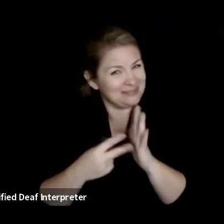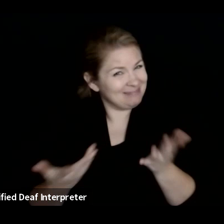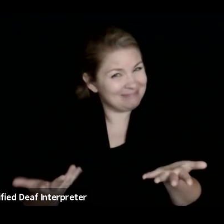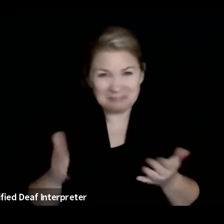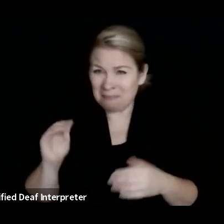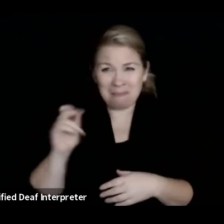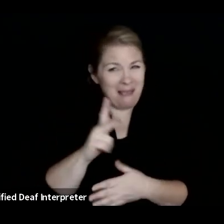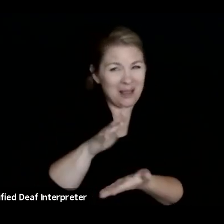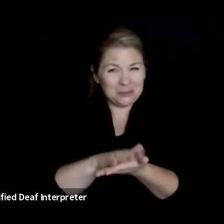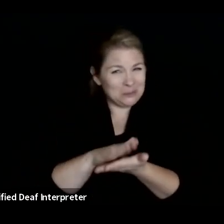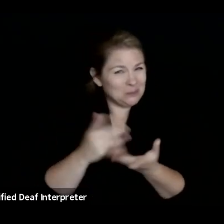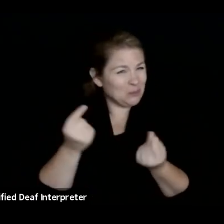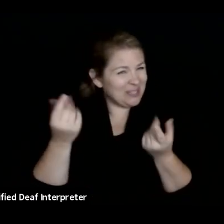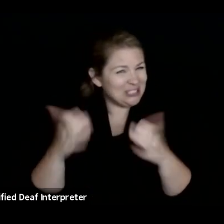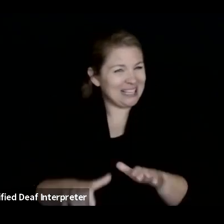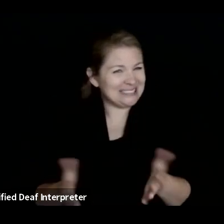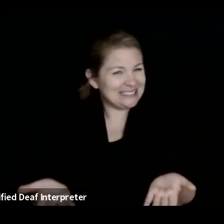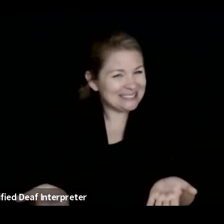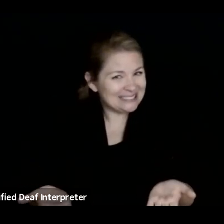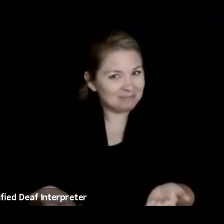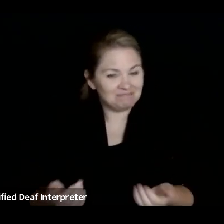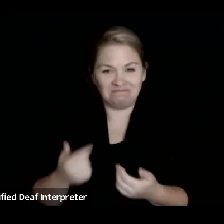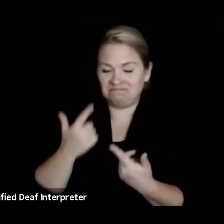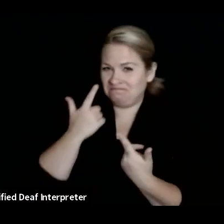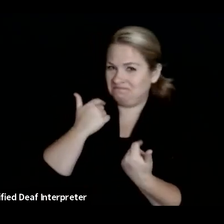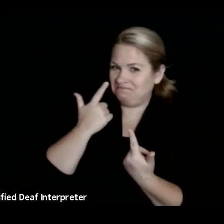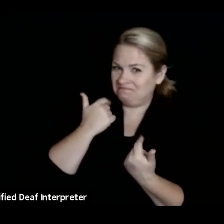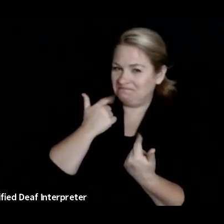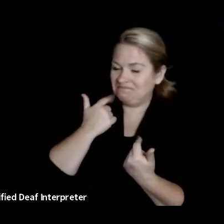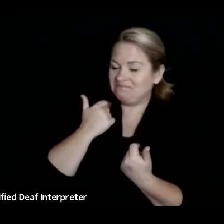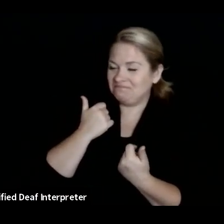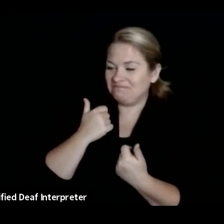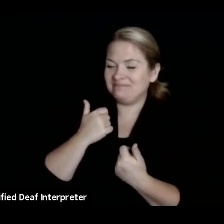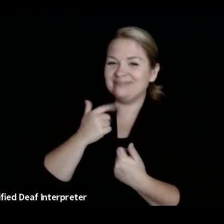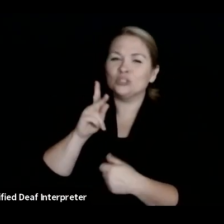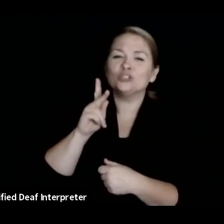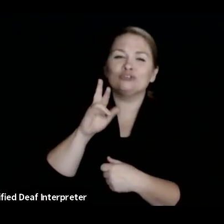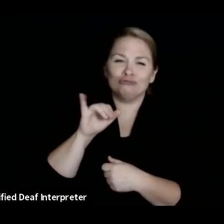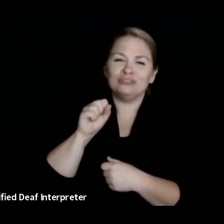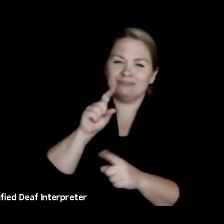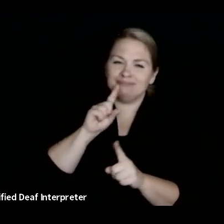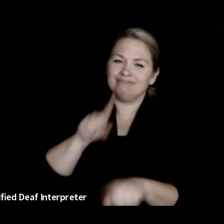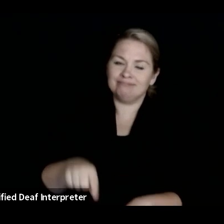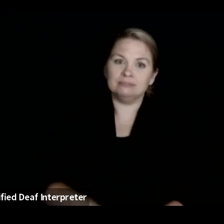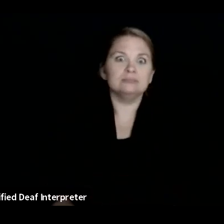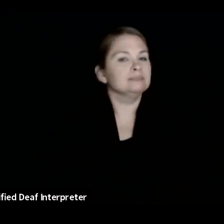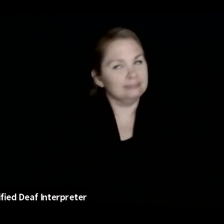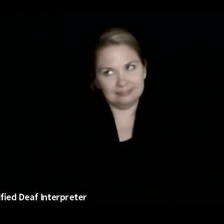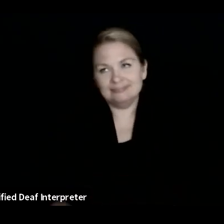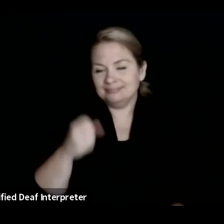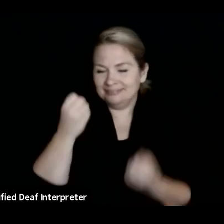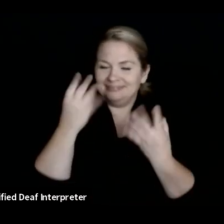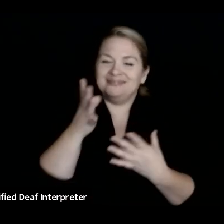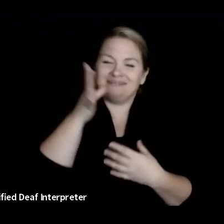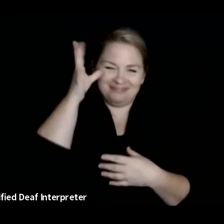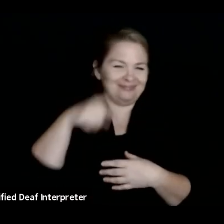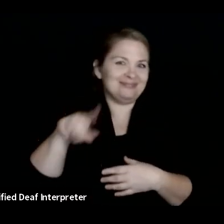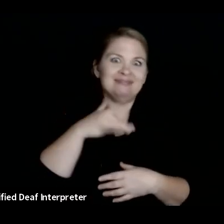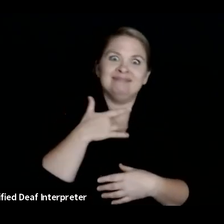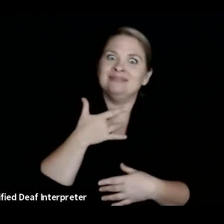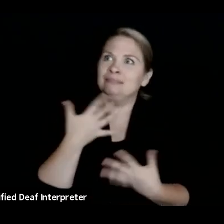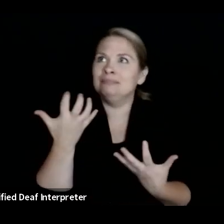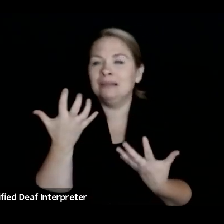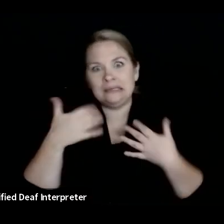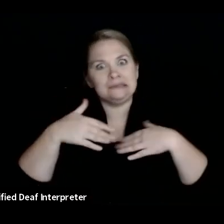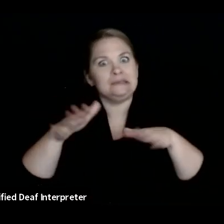Well, Jeremy, I wonder if many parents are feeling the same way that you are, and their kids as well. Actually, the governor will be